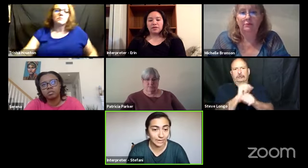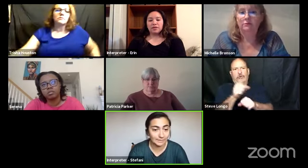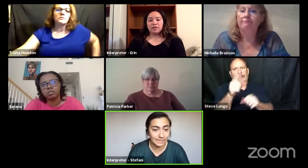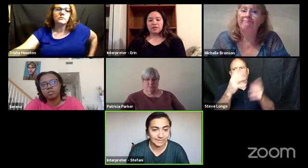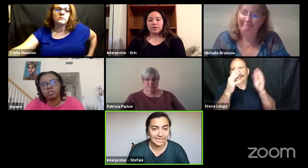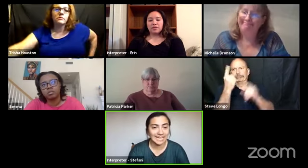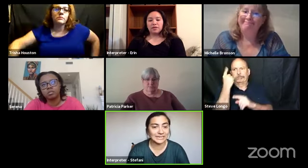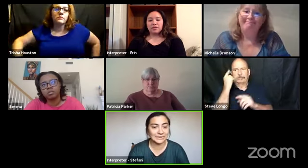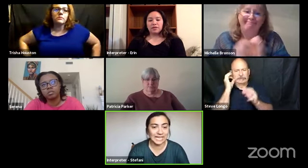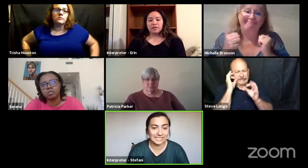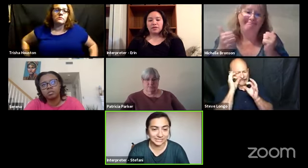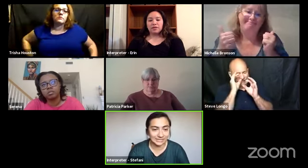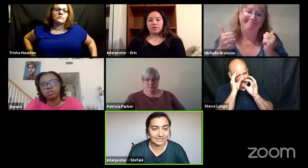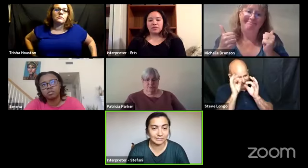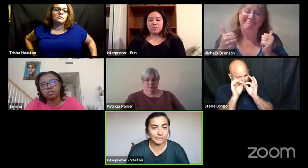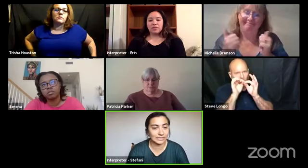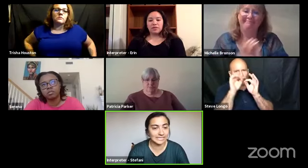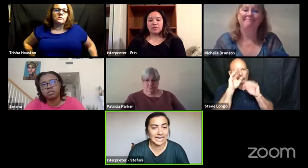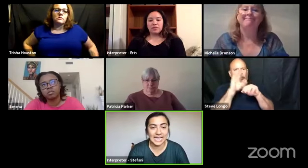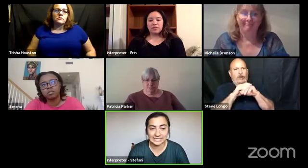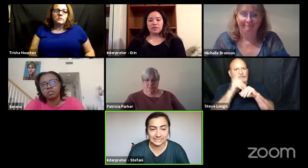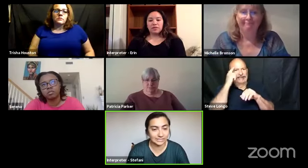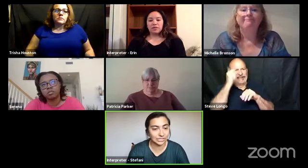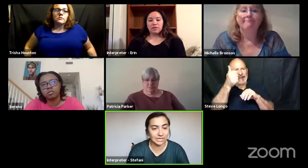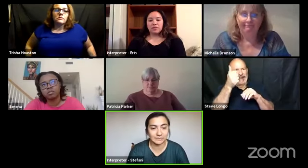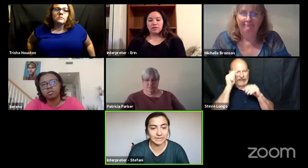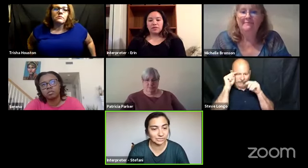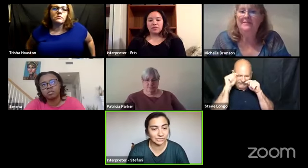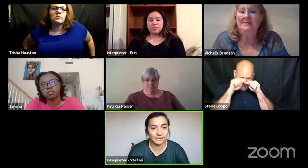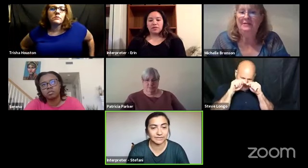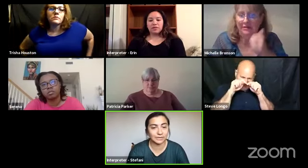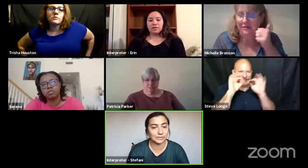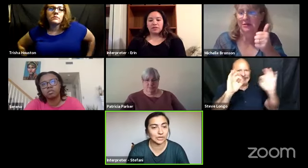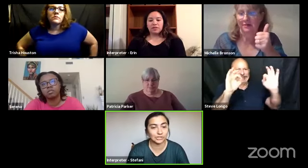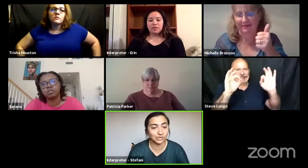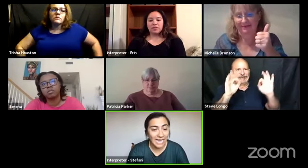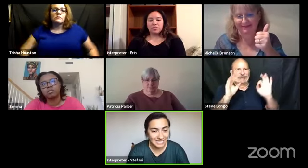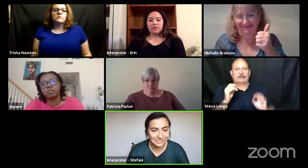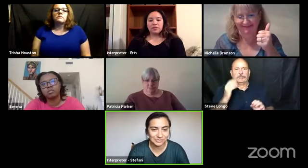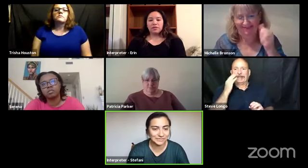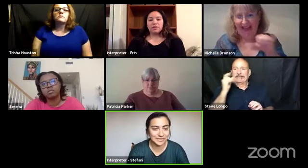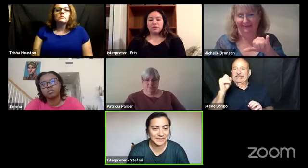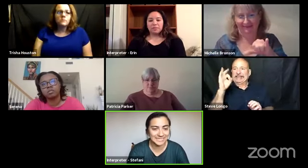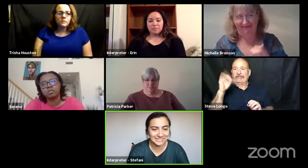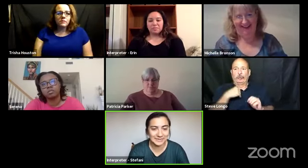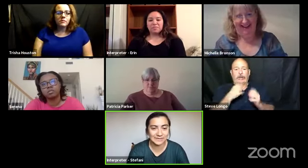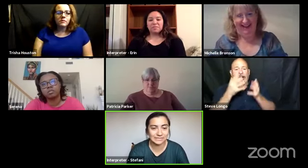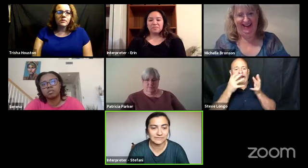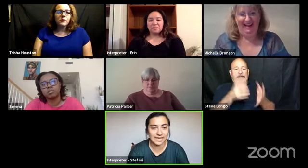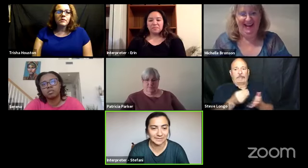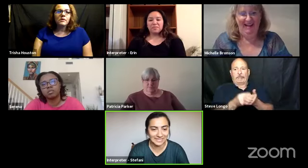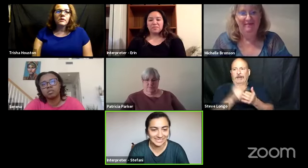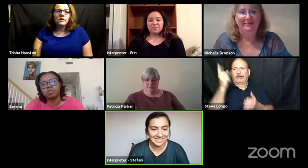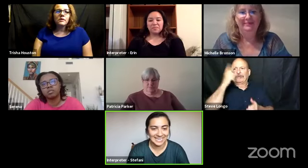wrapped up. I know last year the board did an excellent job of making sure everything was on track in terms of all the money, so that was fabulous.